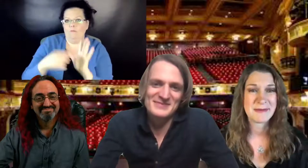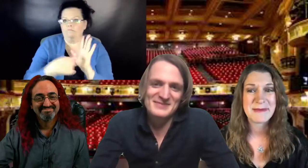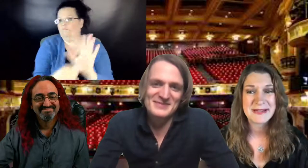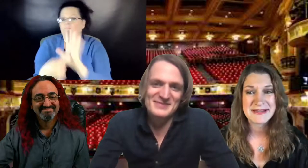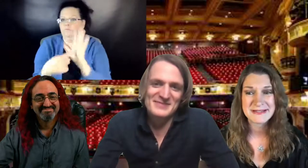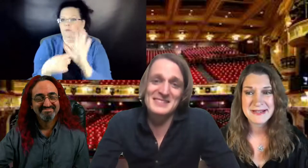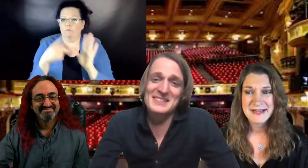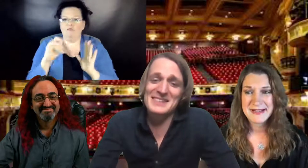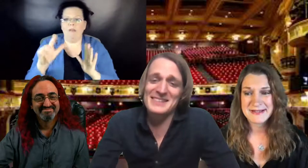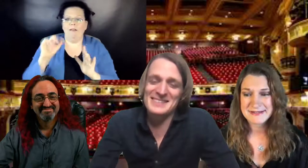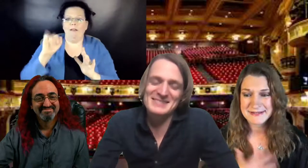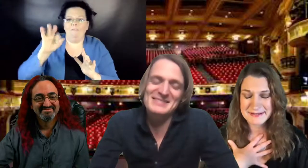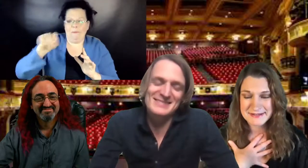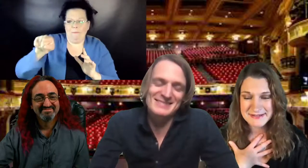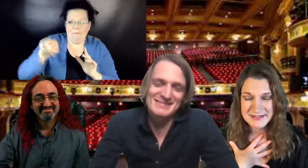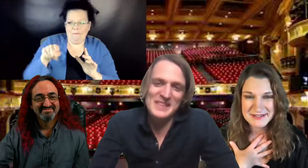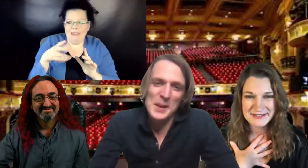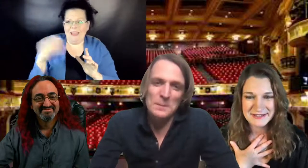of him. I mean,